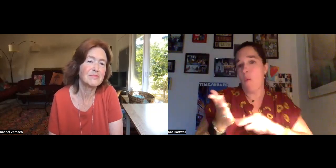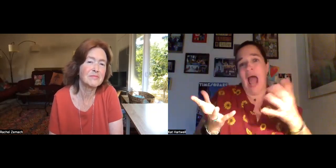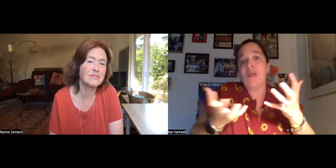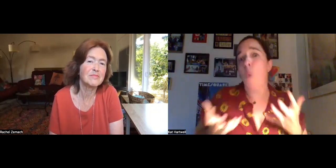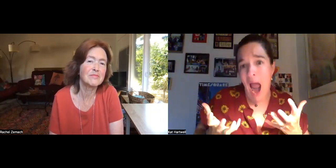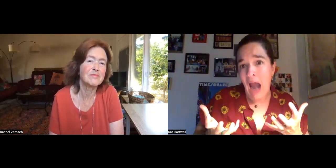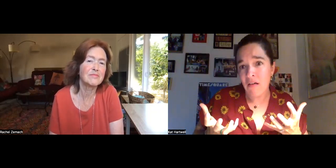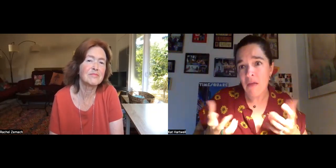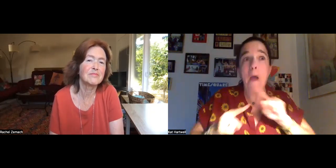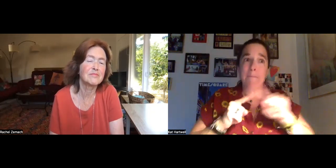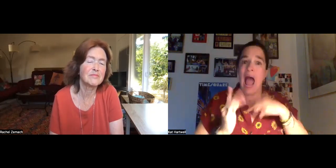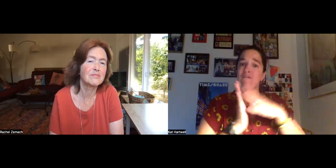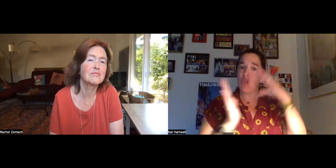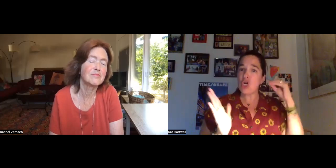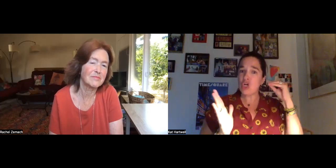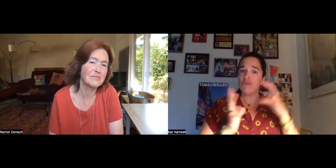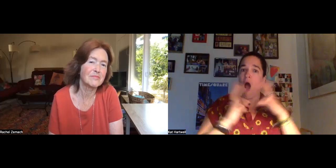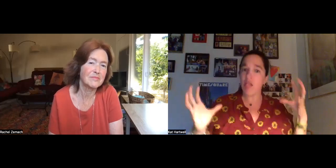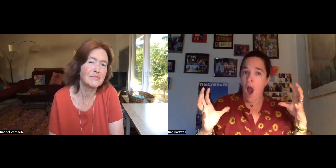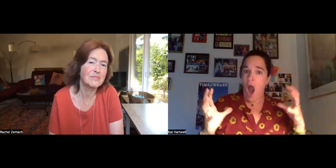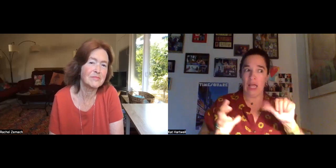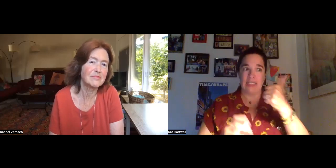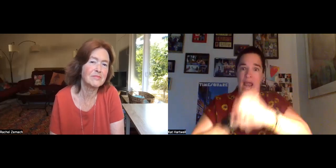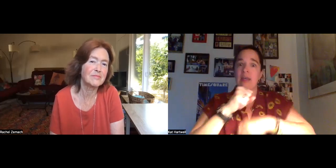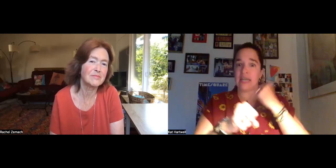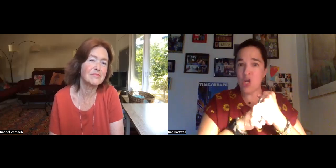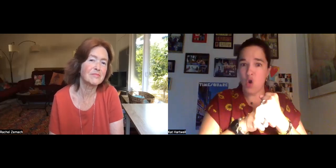what I want. But I've learned a lot in 10 years.